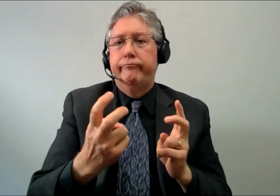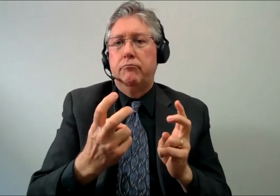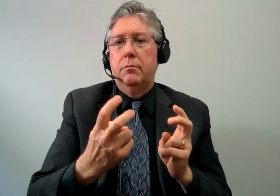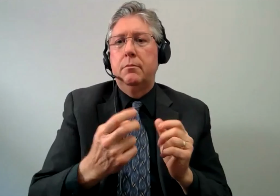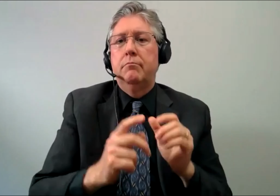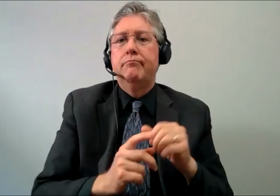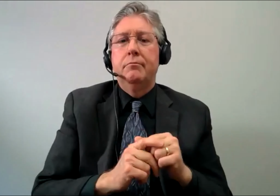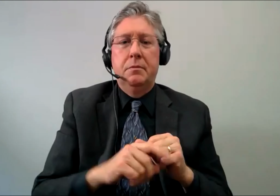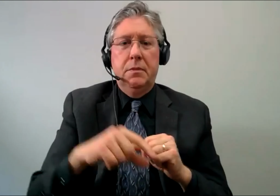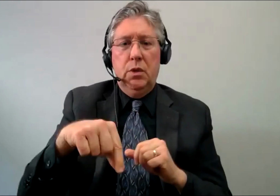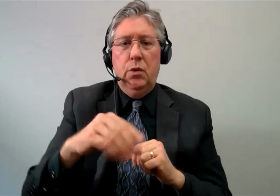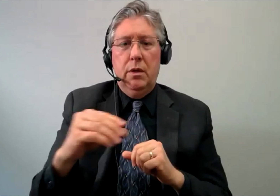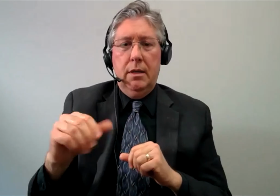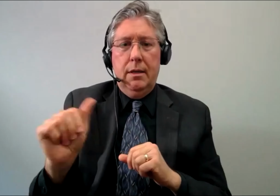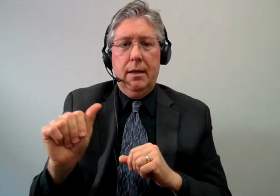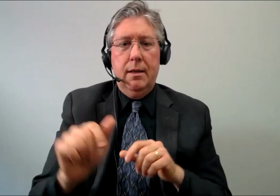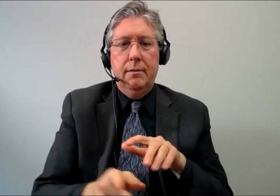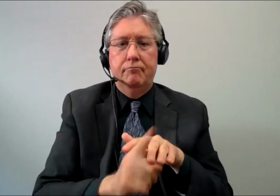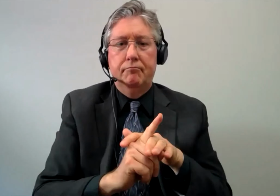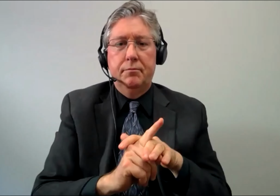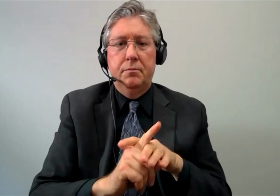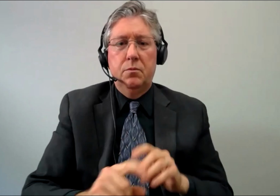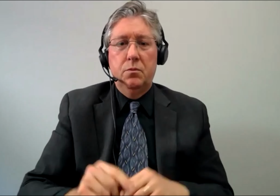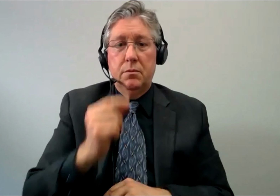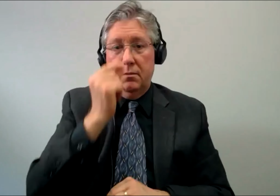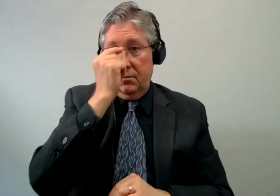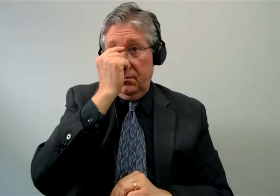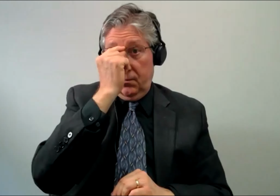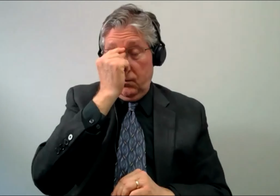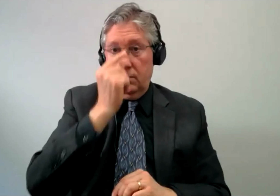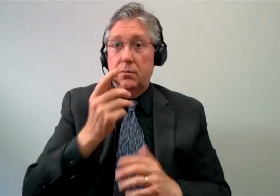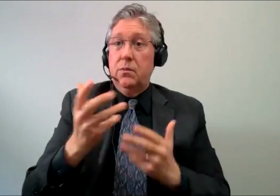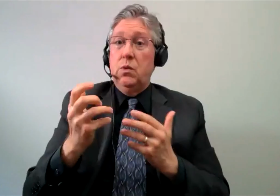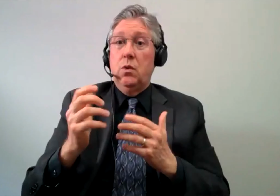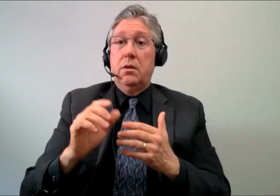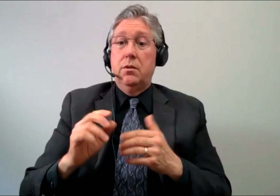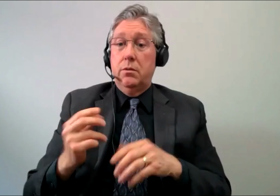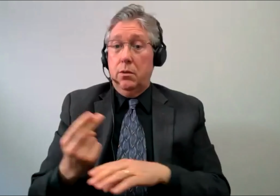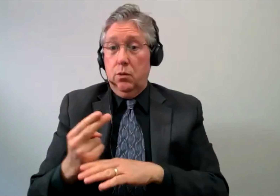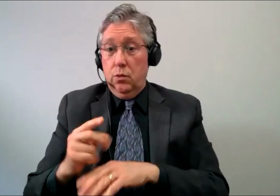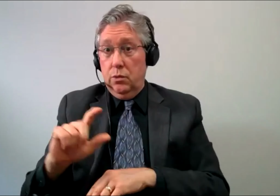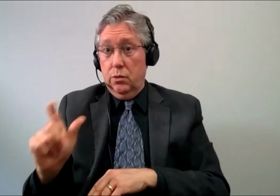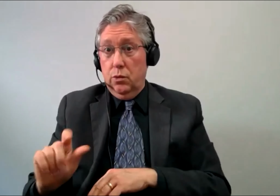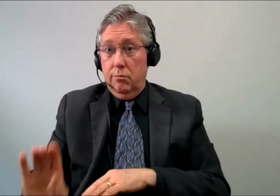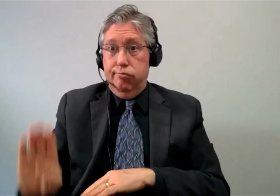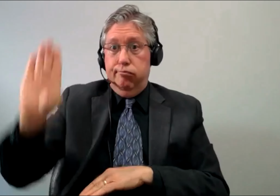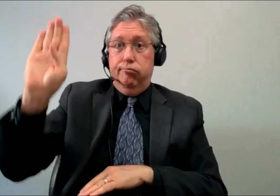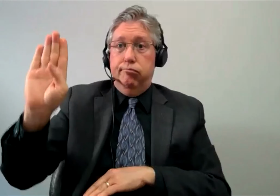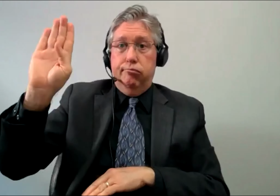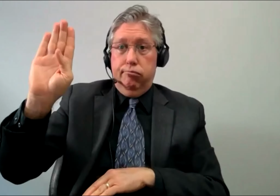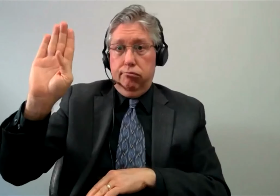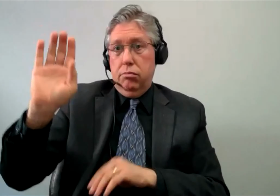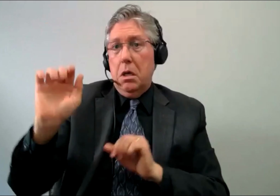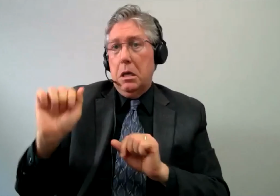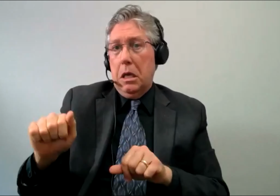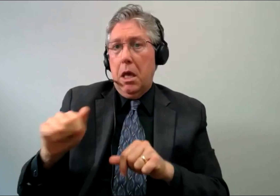the Q&A as folks decide. Again, if you want to use the raise your hand function in Zoom, then we're happy to let